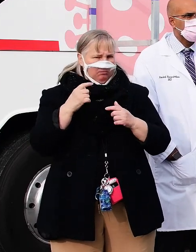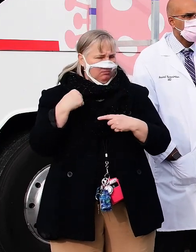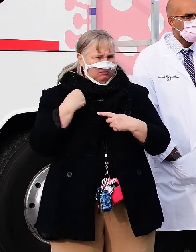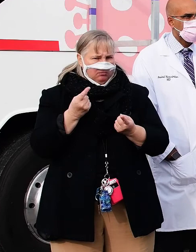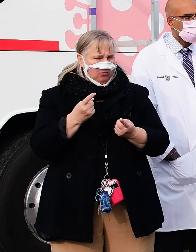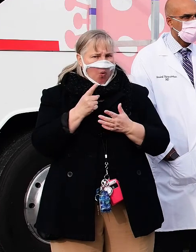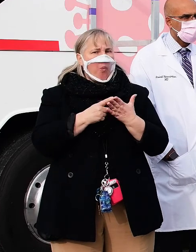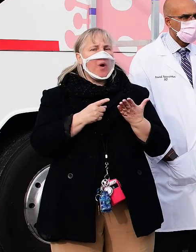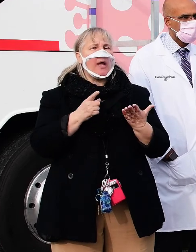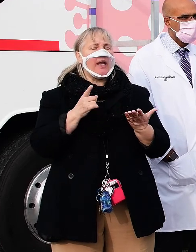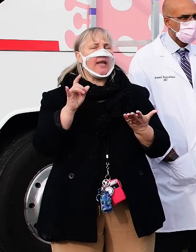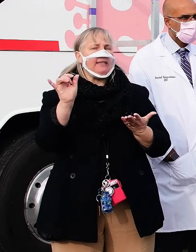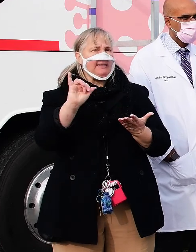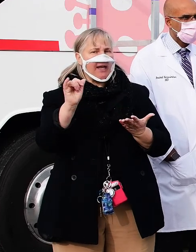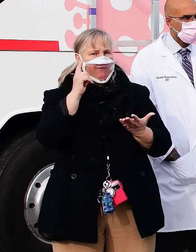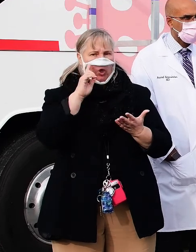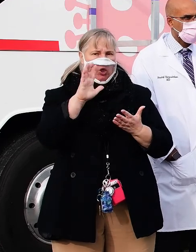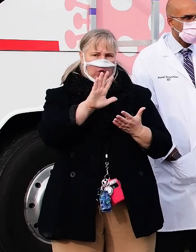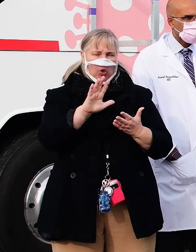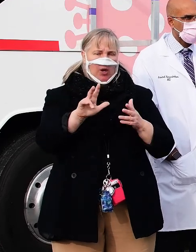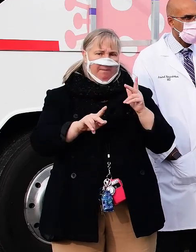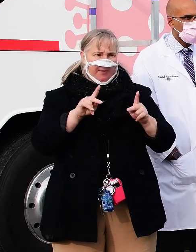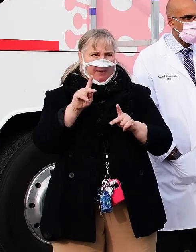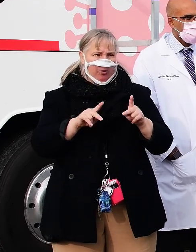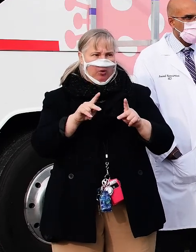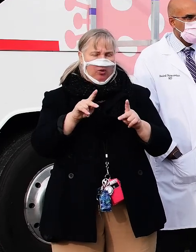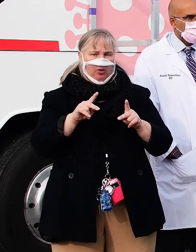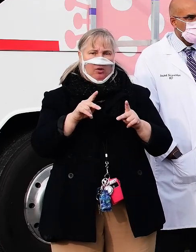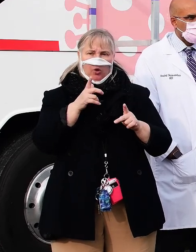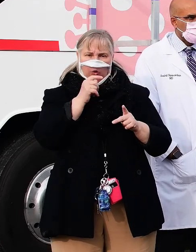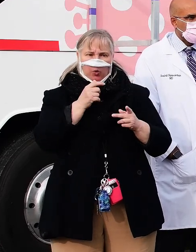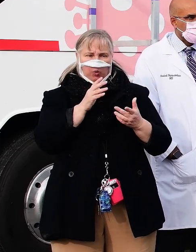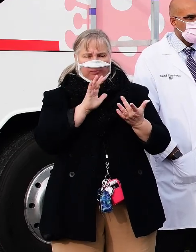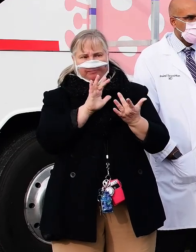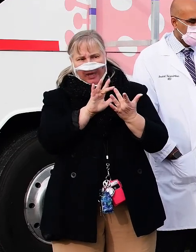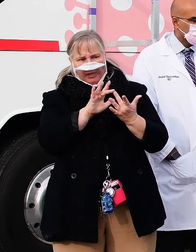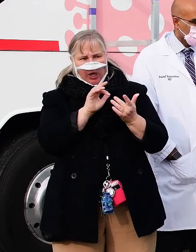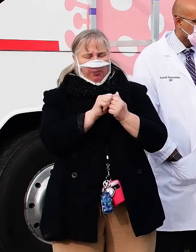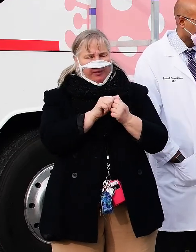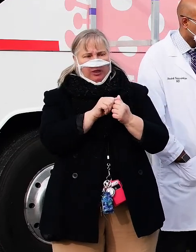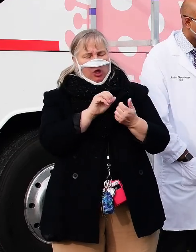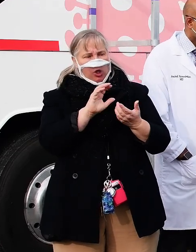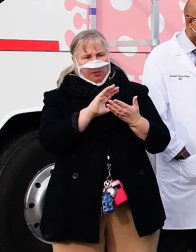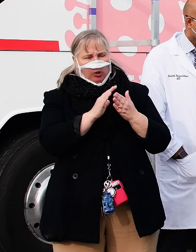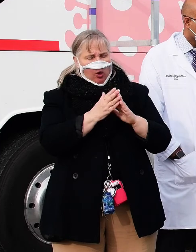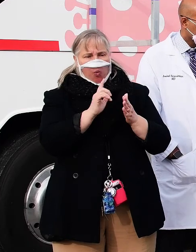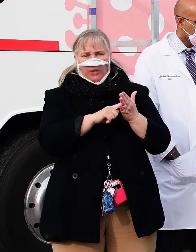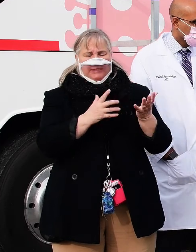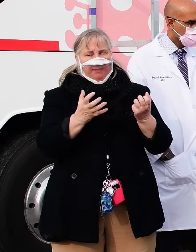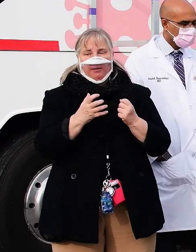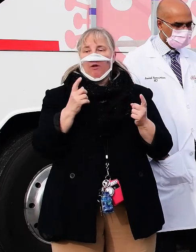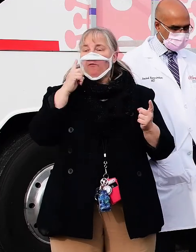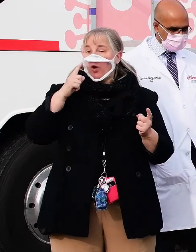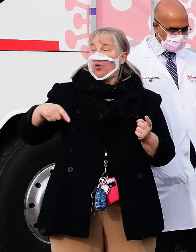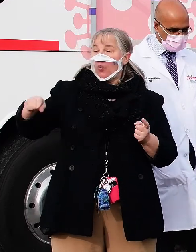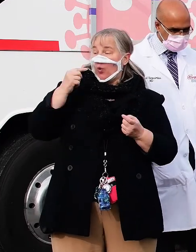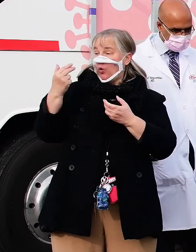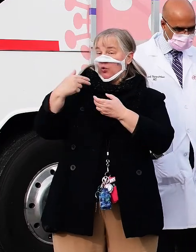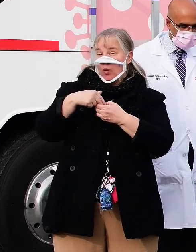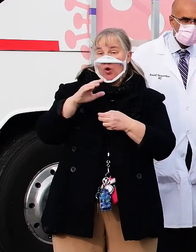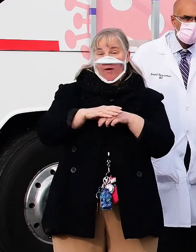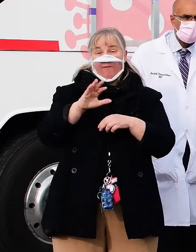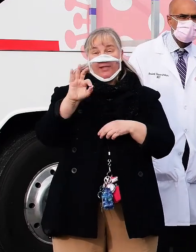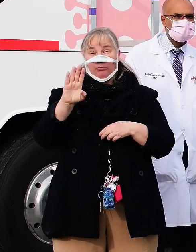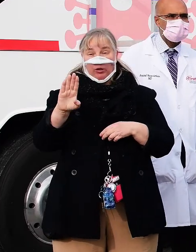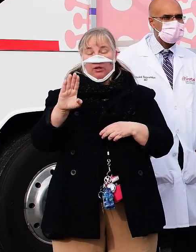your folks who are front-facing with the community and what the demand has been like? For the benefit of those who are joining us on Facebook,